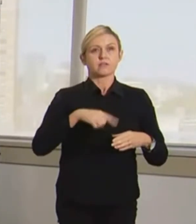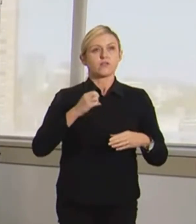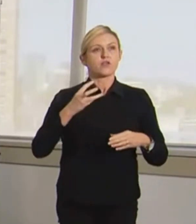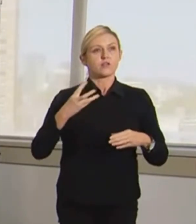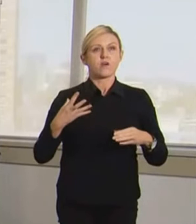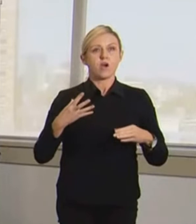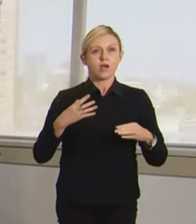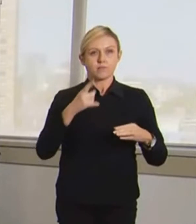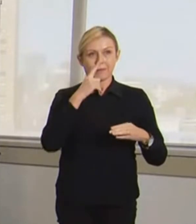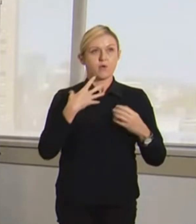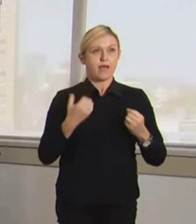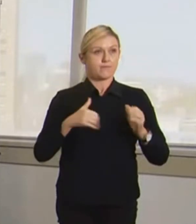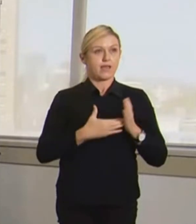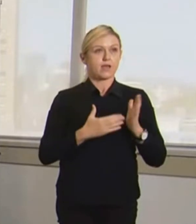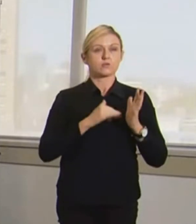South Wales,